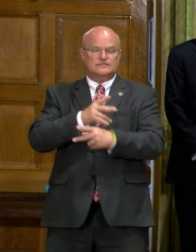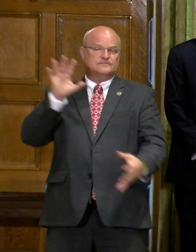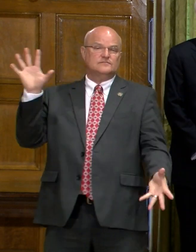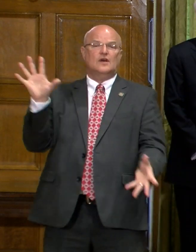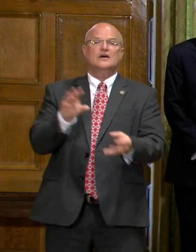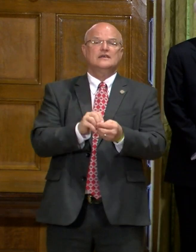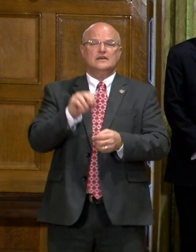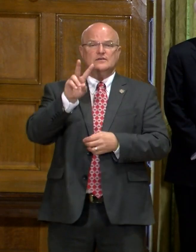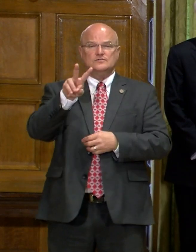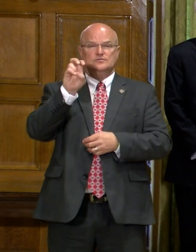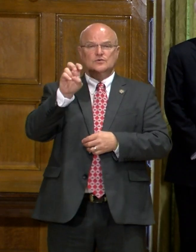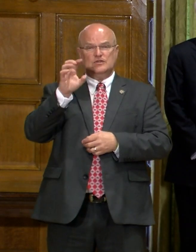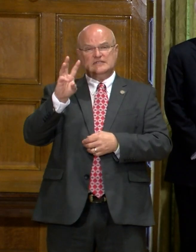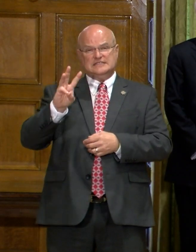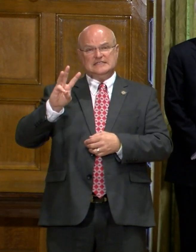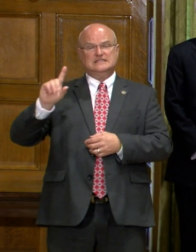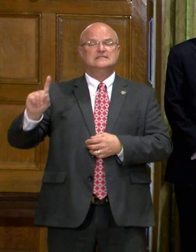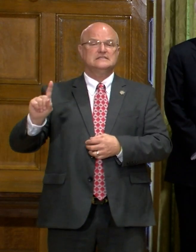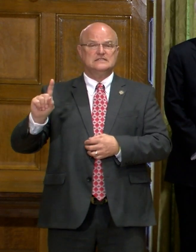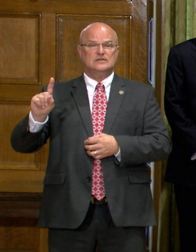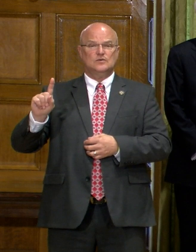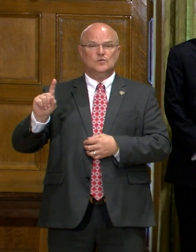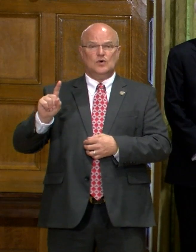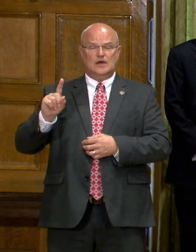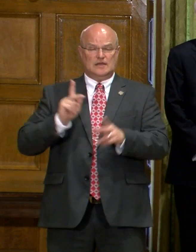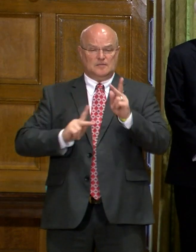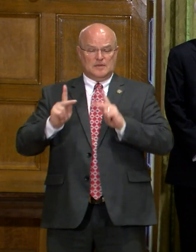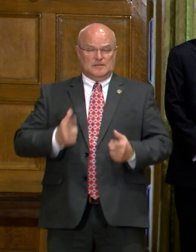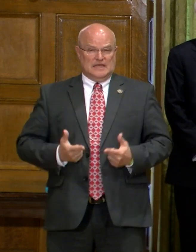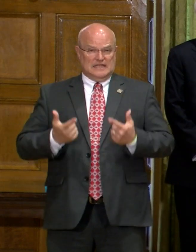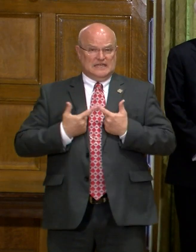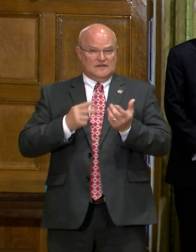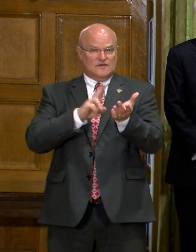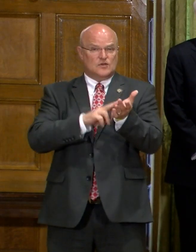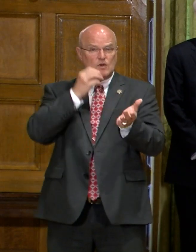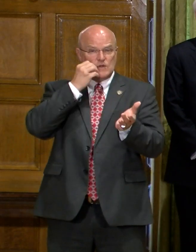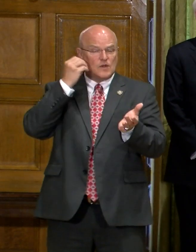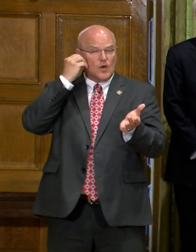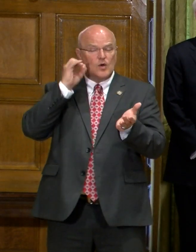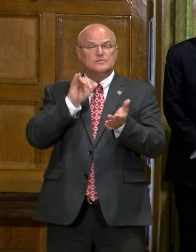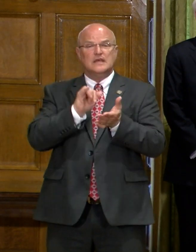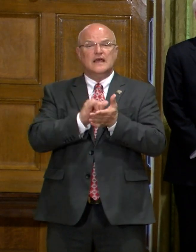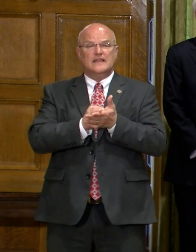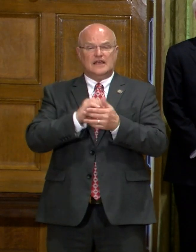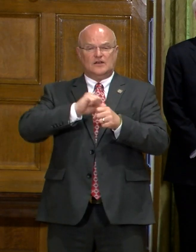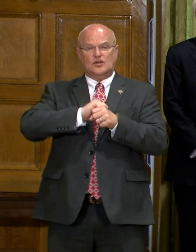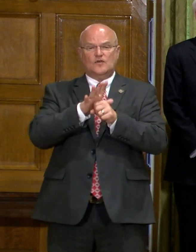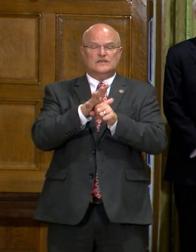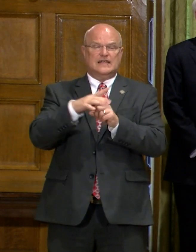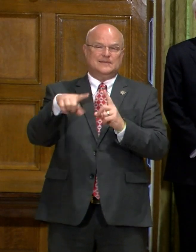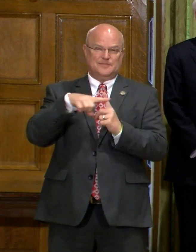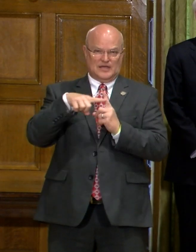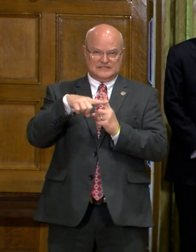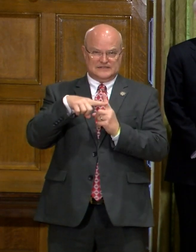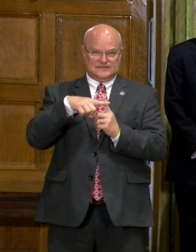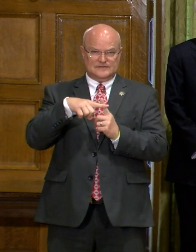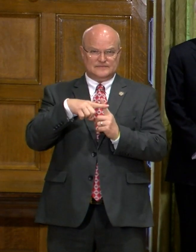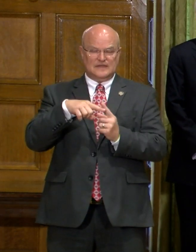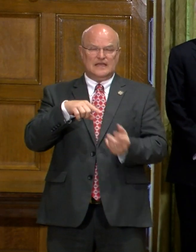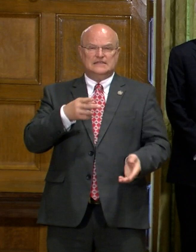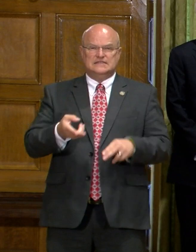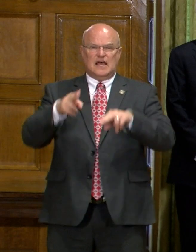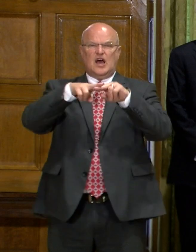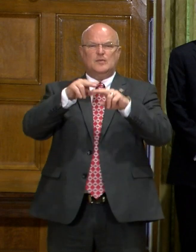total of 261 residents of nursing homes that are COVID-19 positive. That's